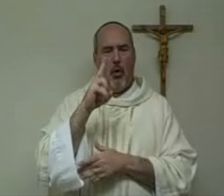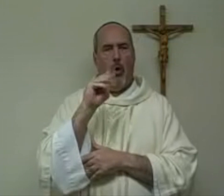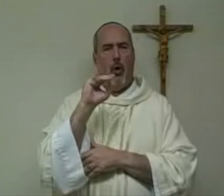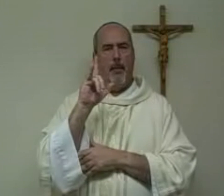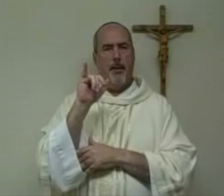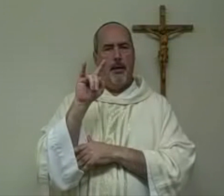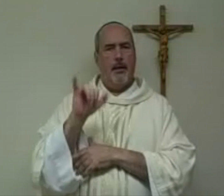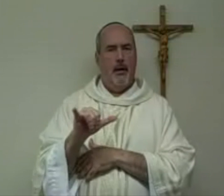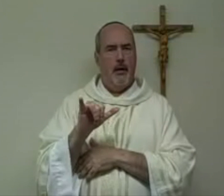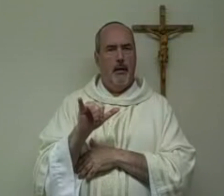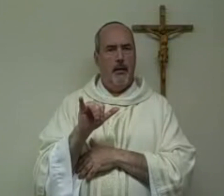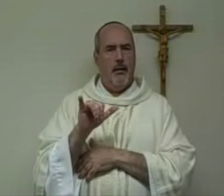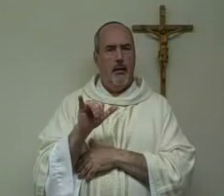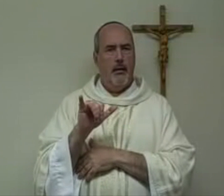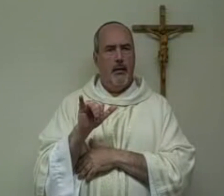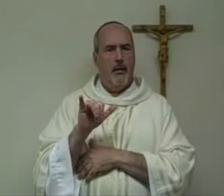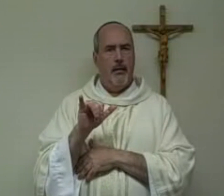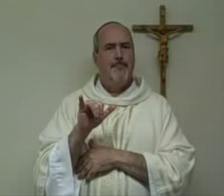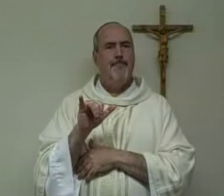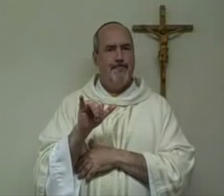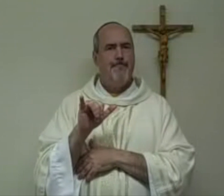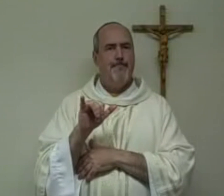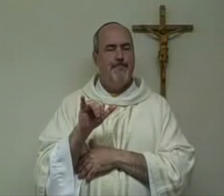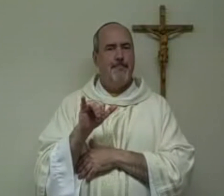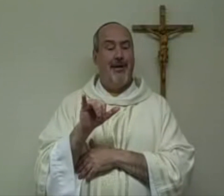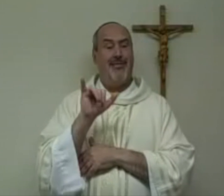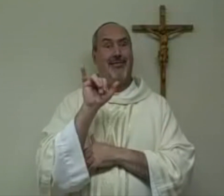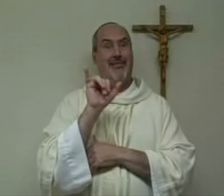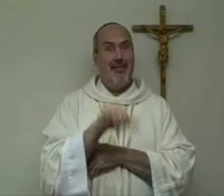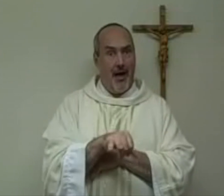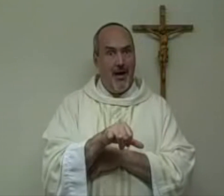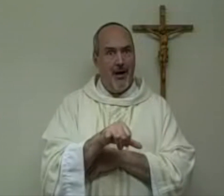was baptized to demonstrate his humility.